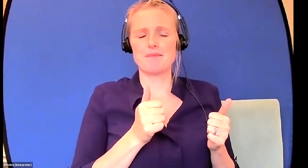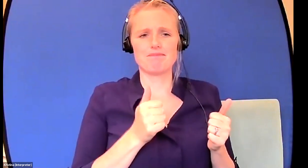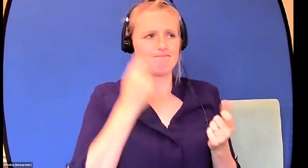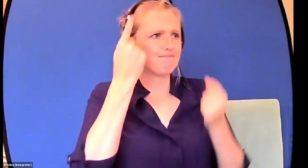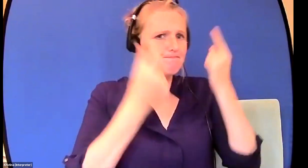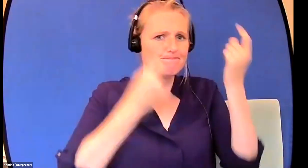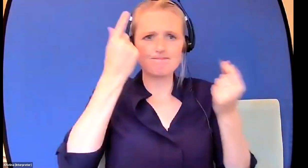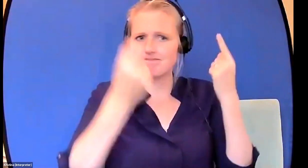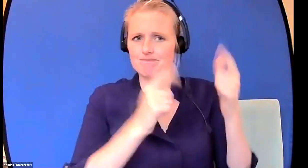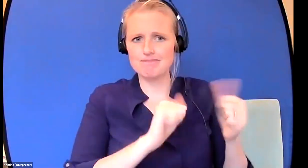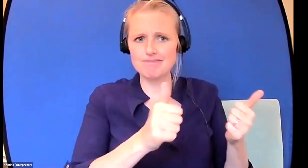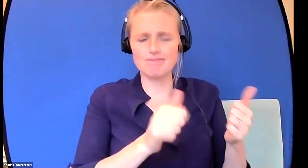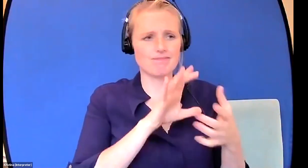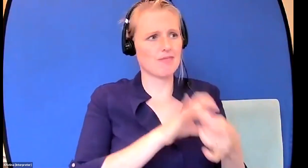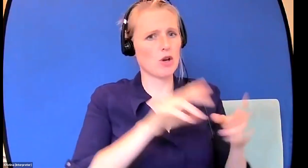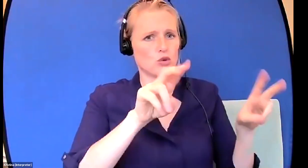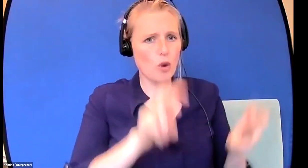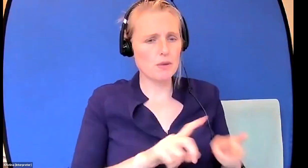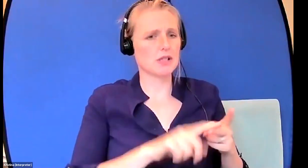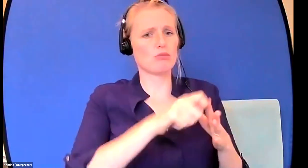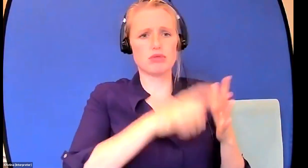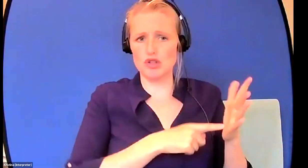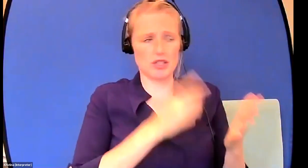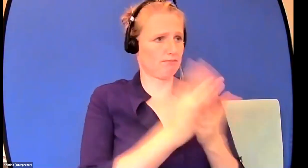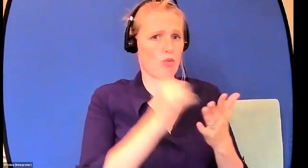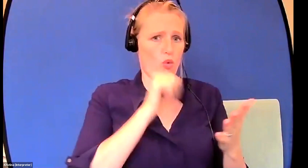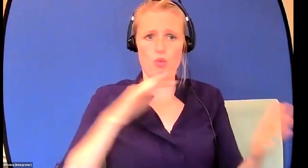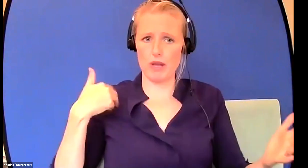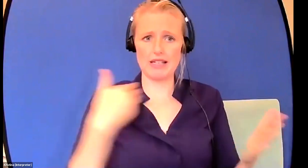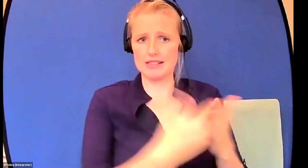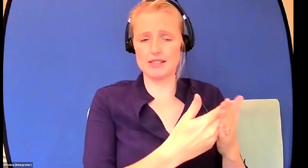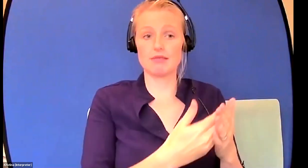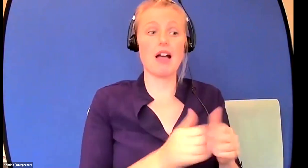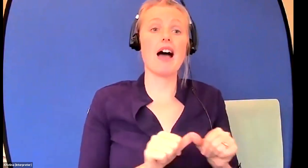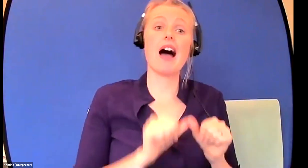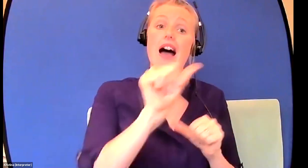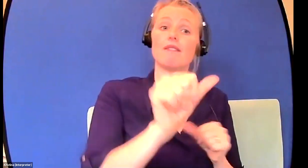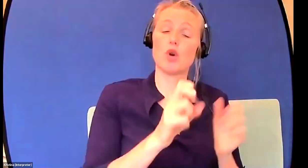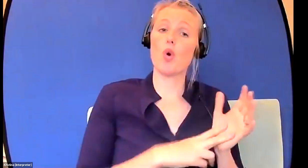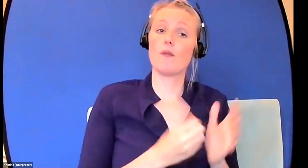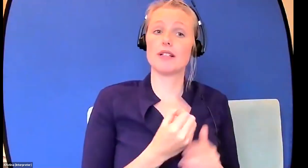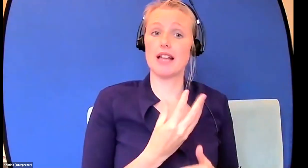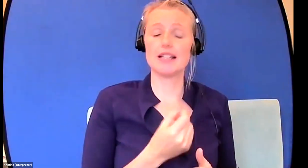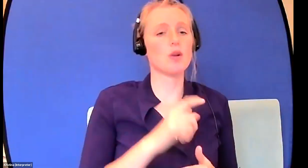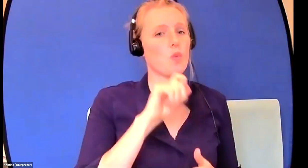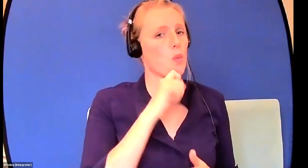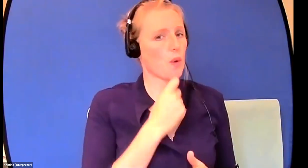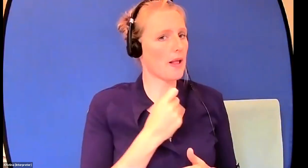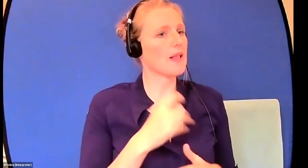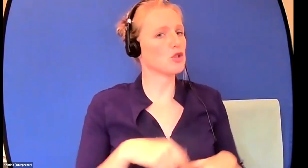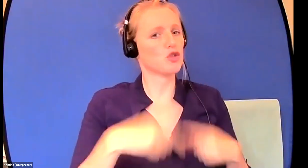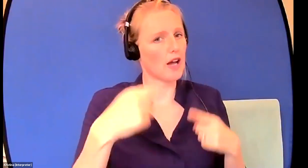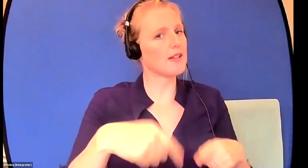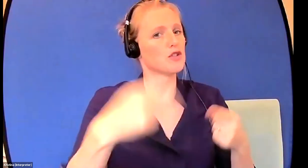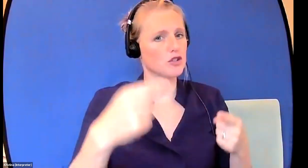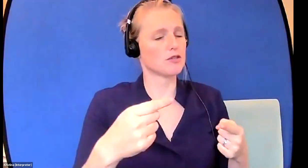ingenuity, I think, in coming up with topics and projects. That's never been a problem. Beyond COVID, I think there is going to be a particular set of challenges that might